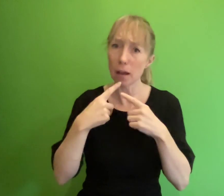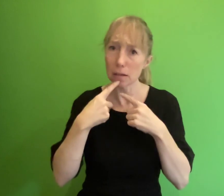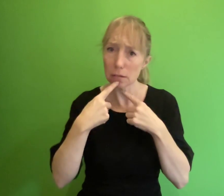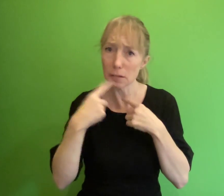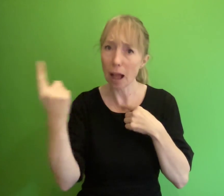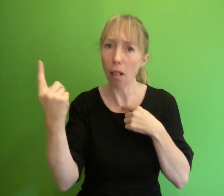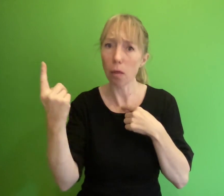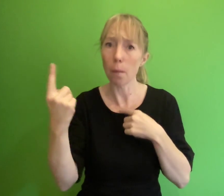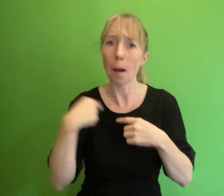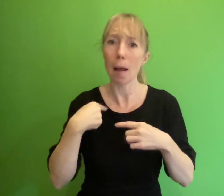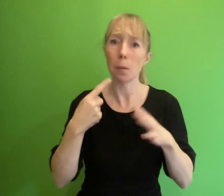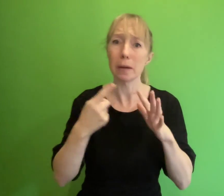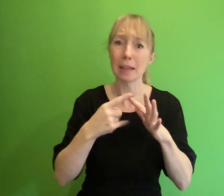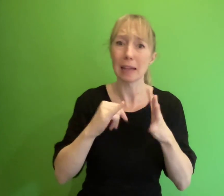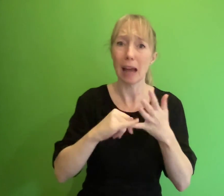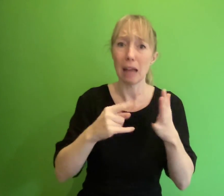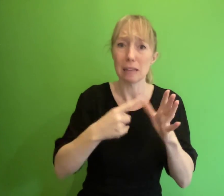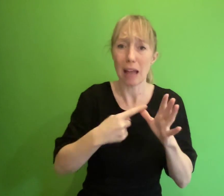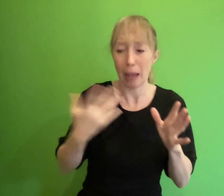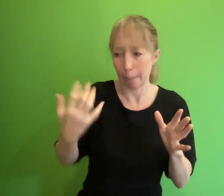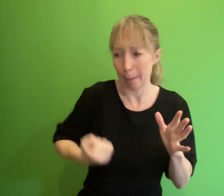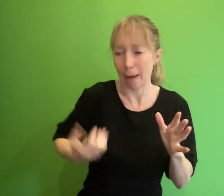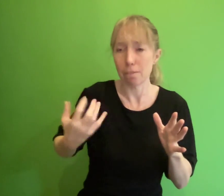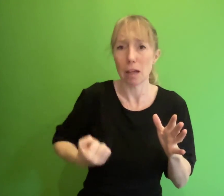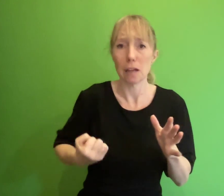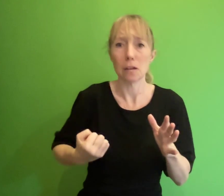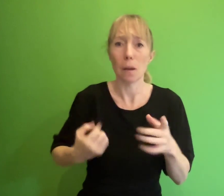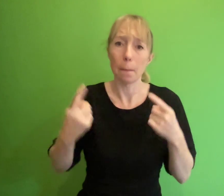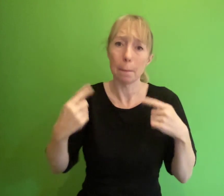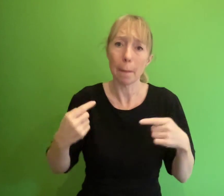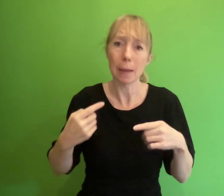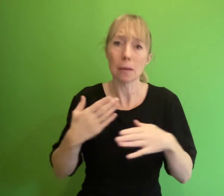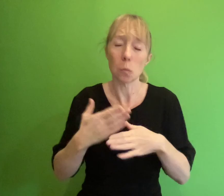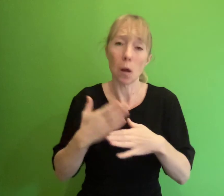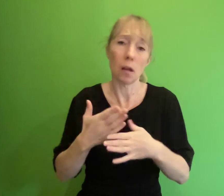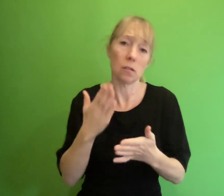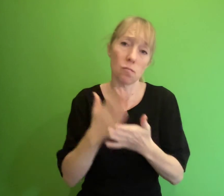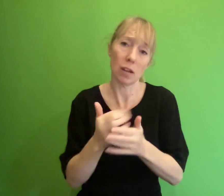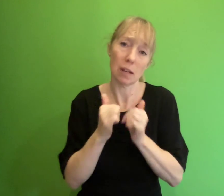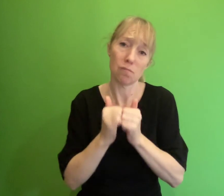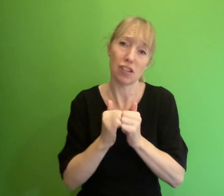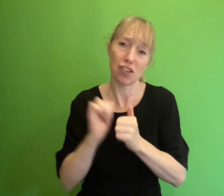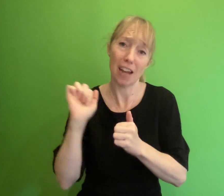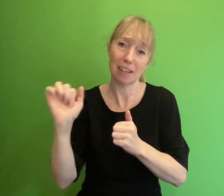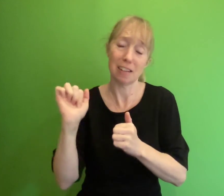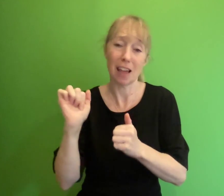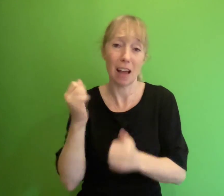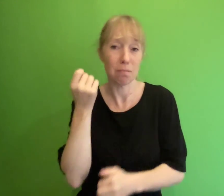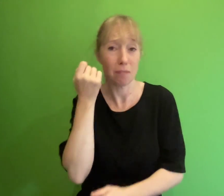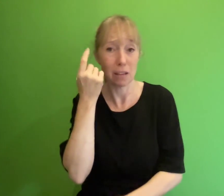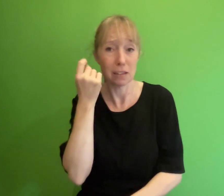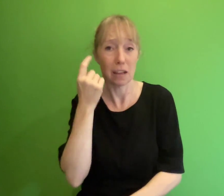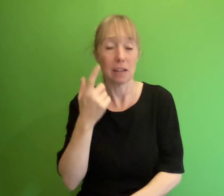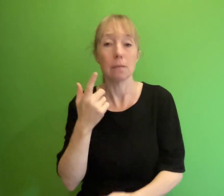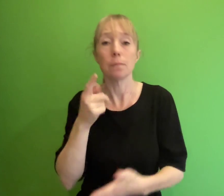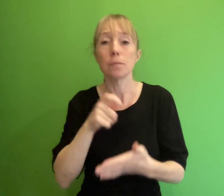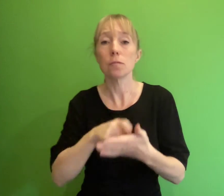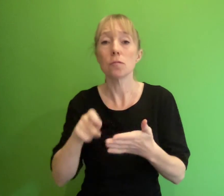on ESA and permitted work, so I really appreciated that understanding. Writers' Survey Respondent.